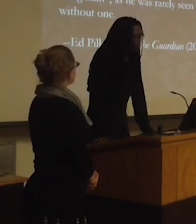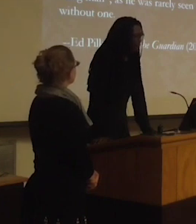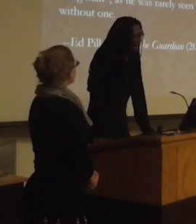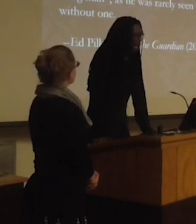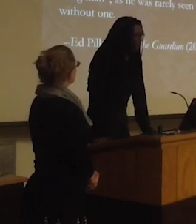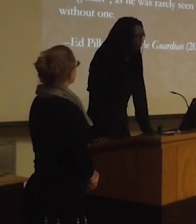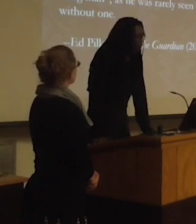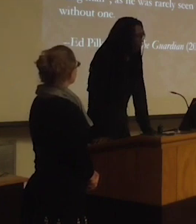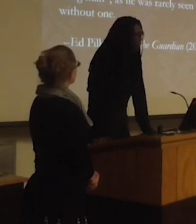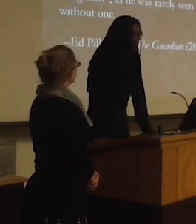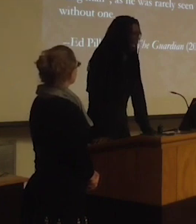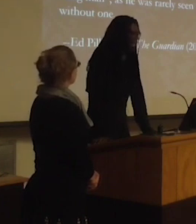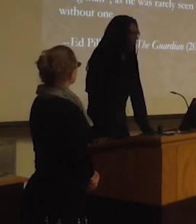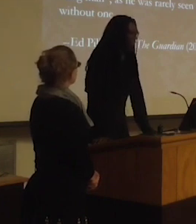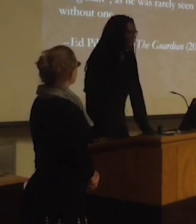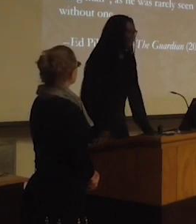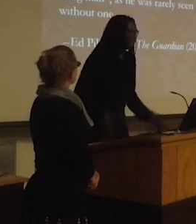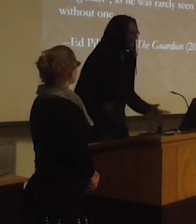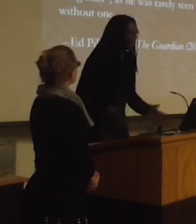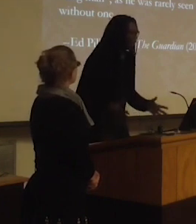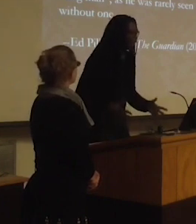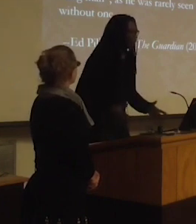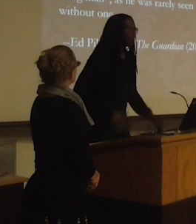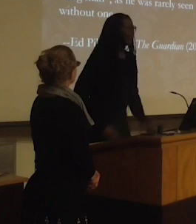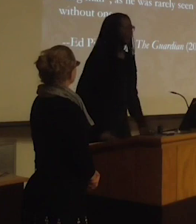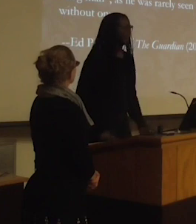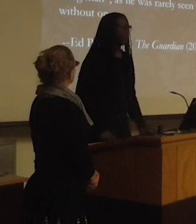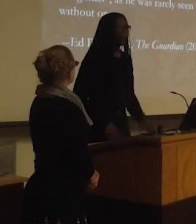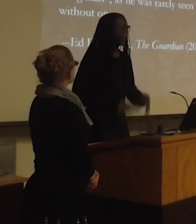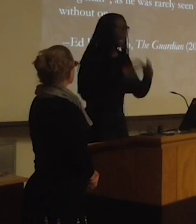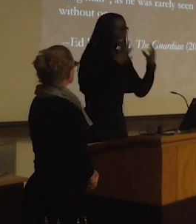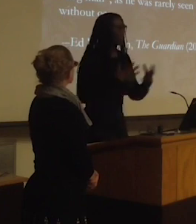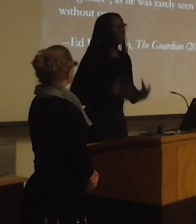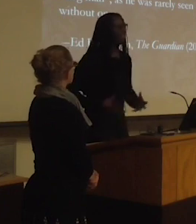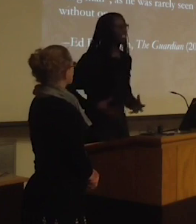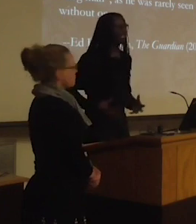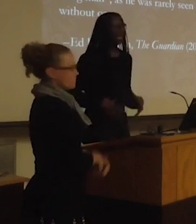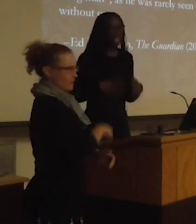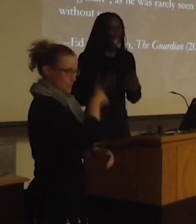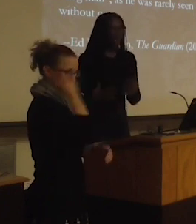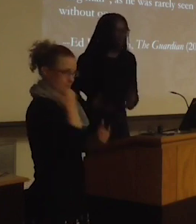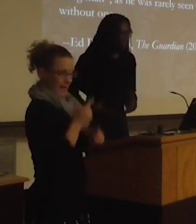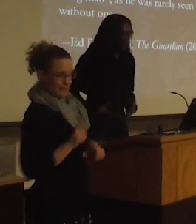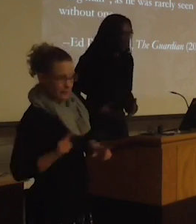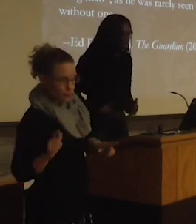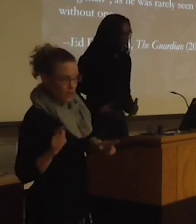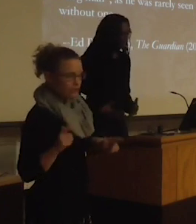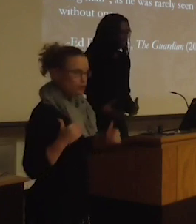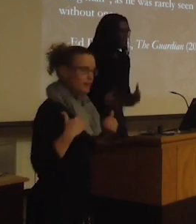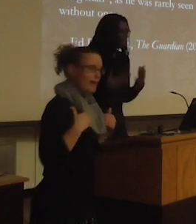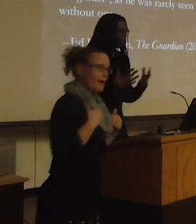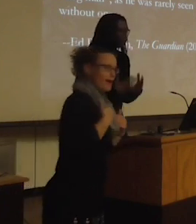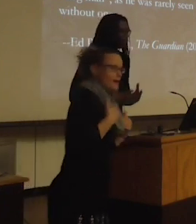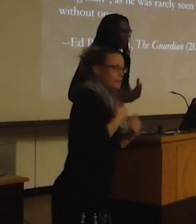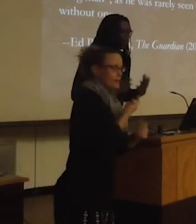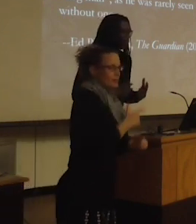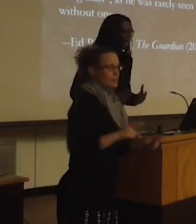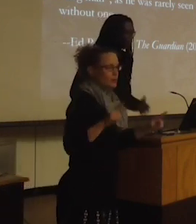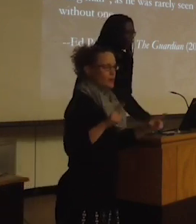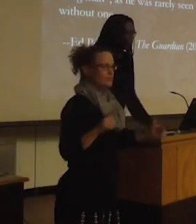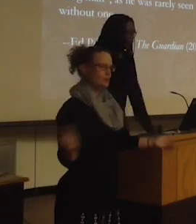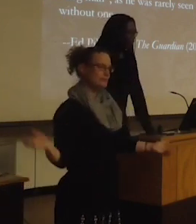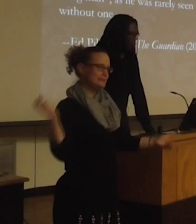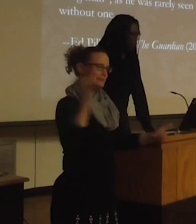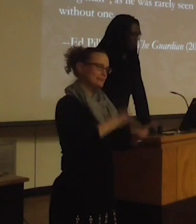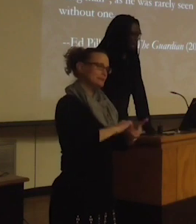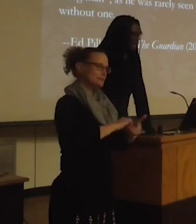in by the group as part of its philosophy of caring for the vulnerable. Black liberation, animal liberation, the two were